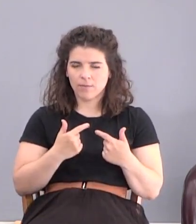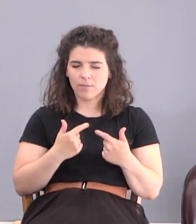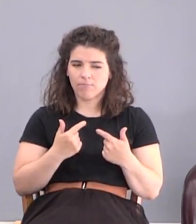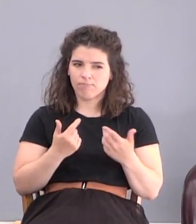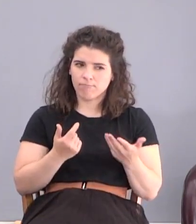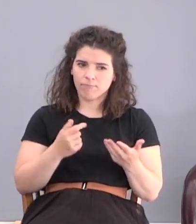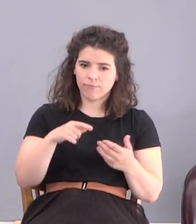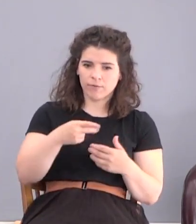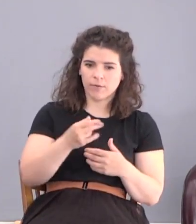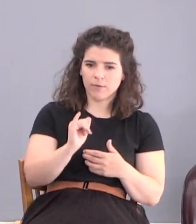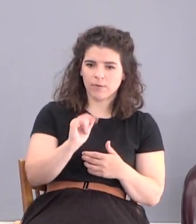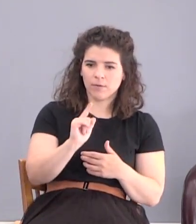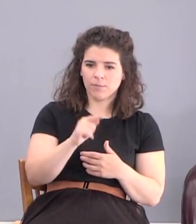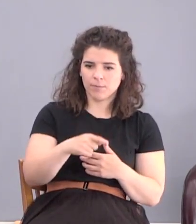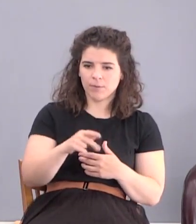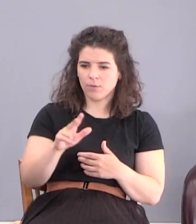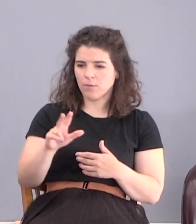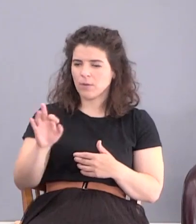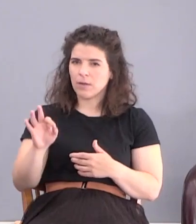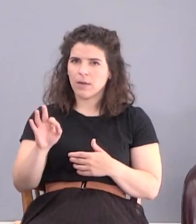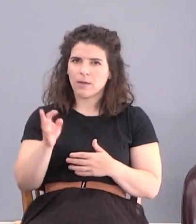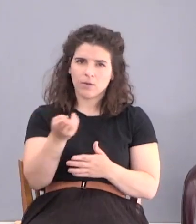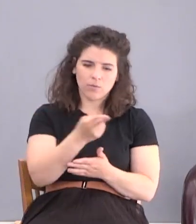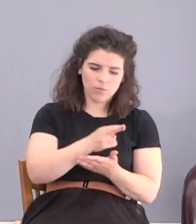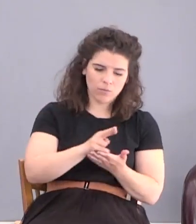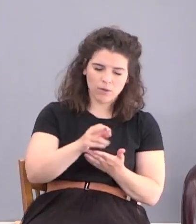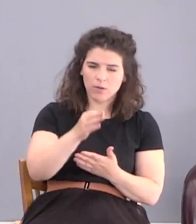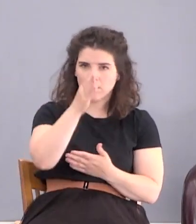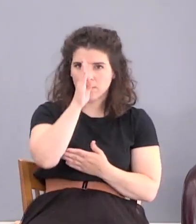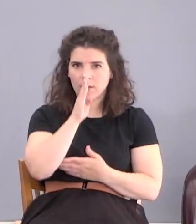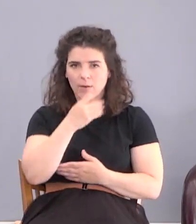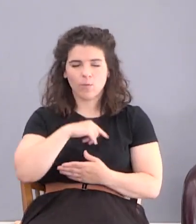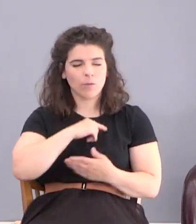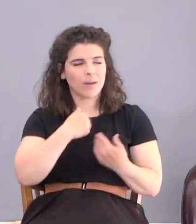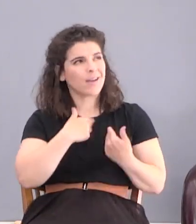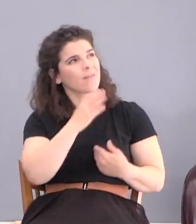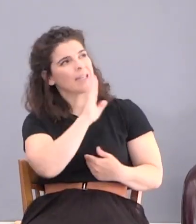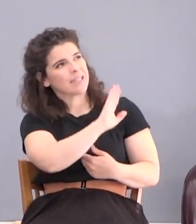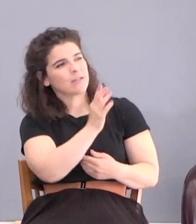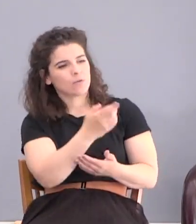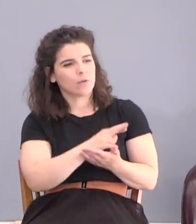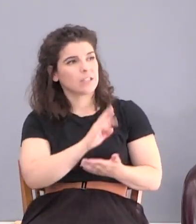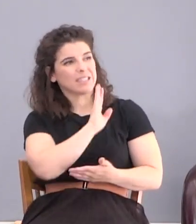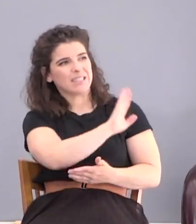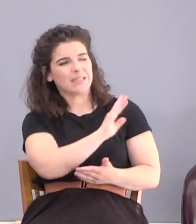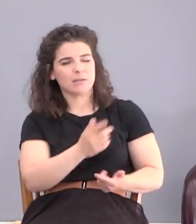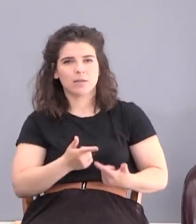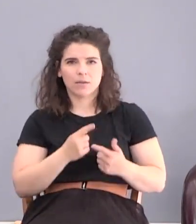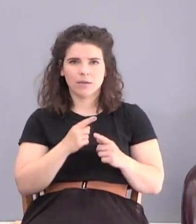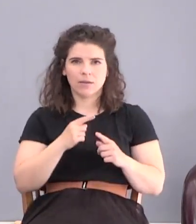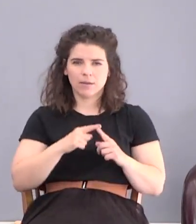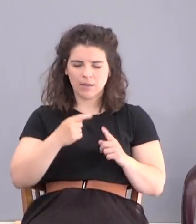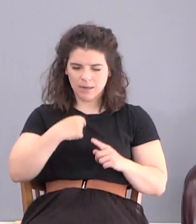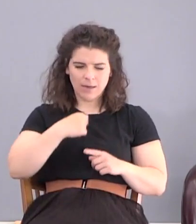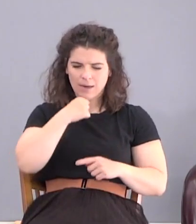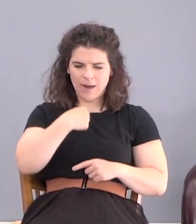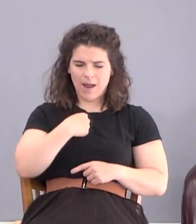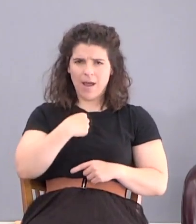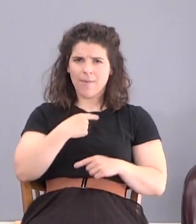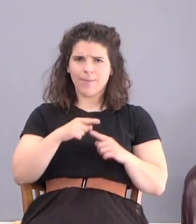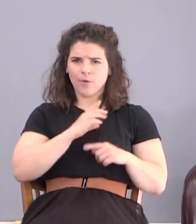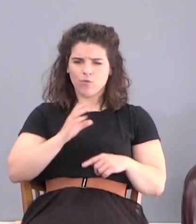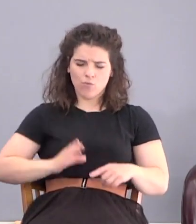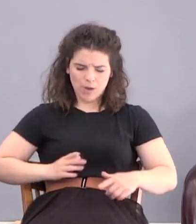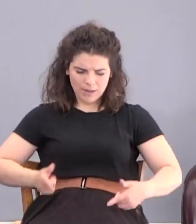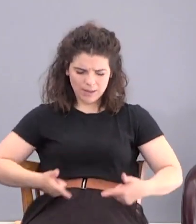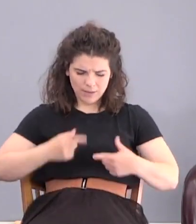There's Philippians 3:9, the righteousness of God. That's how we get his righteousness, his life. Yet not I, but Christ liveth in me, and the life